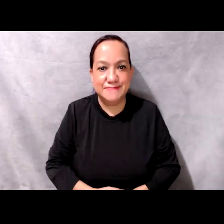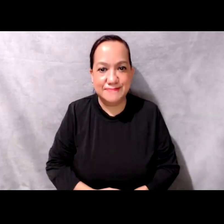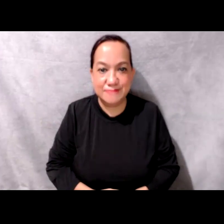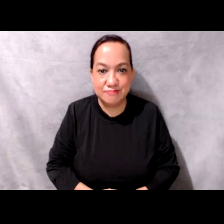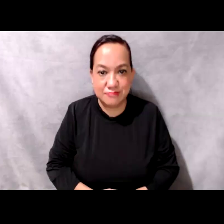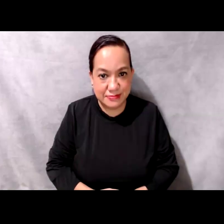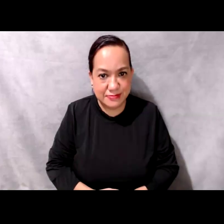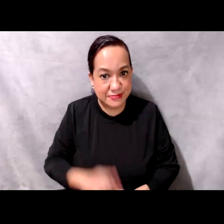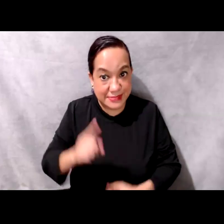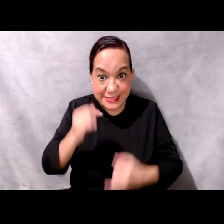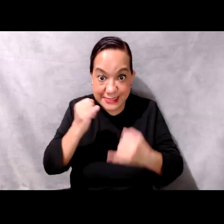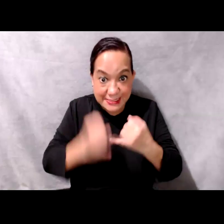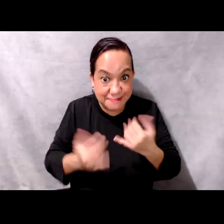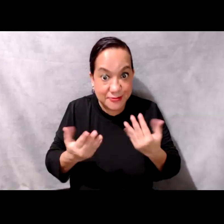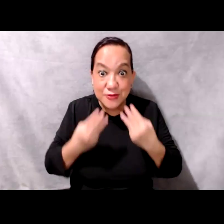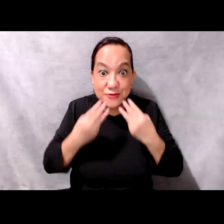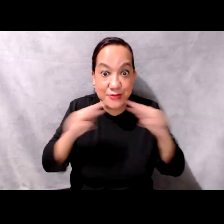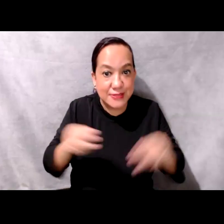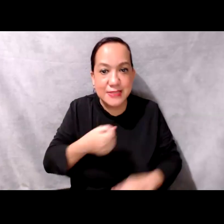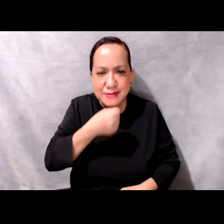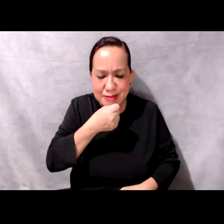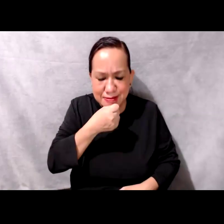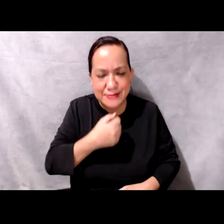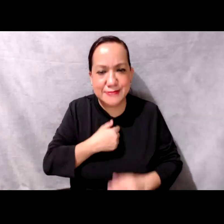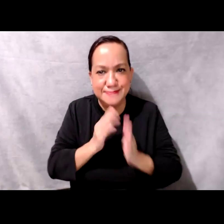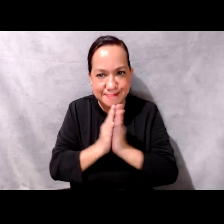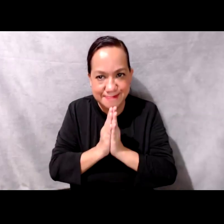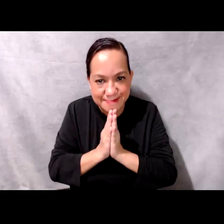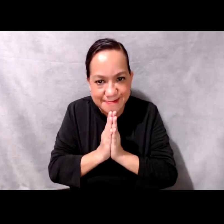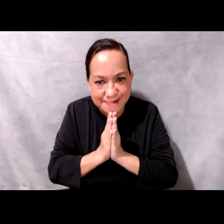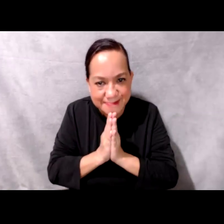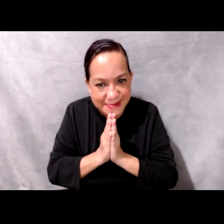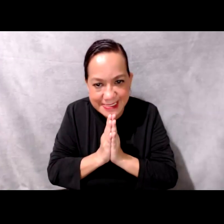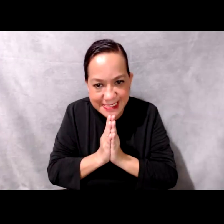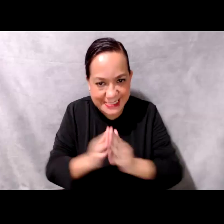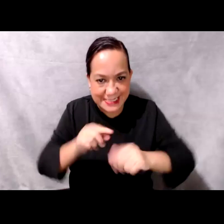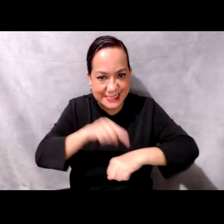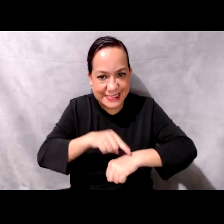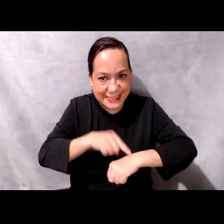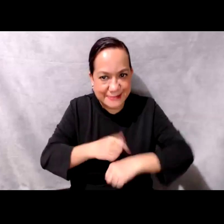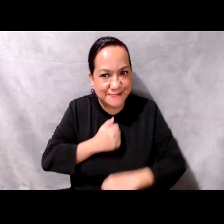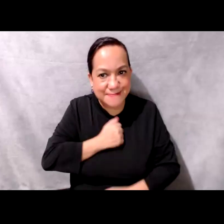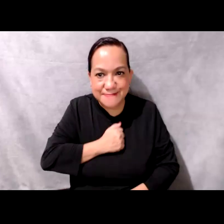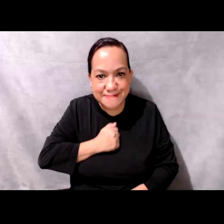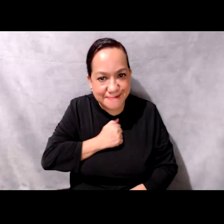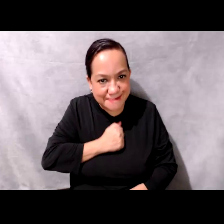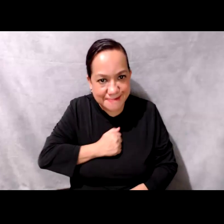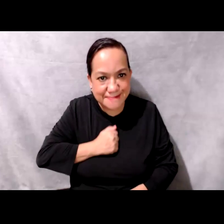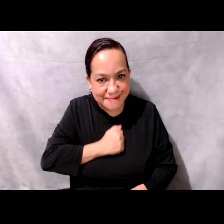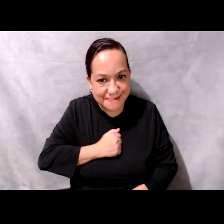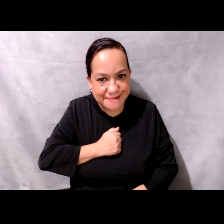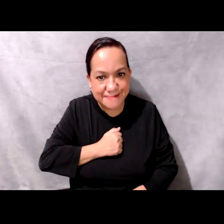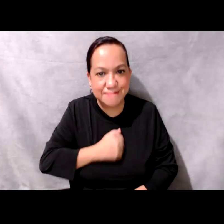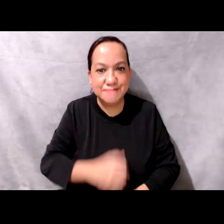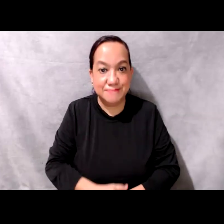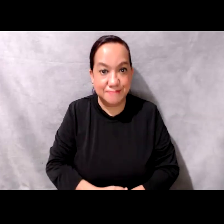mic. Yeah, extremely sorry, but we do have to leave now. All right. Yeah, just briefly, I think